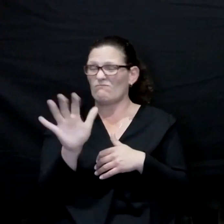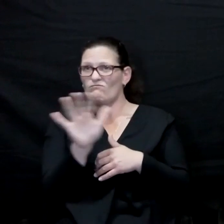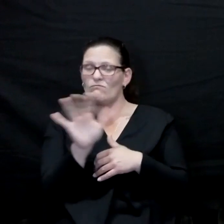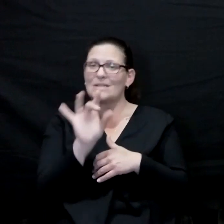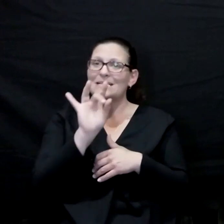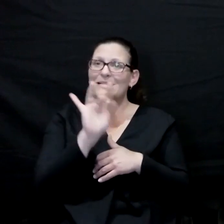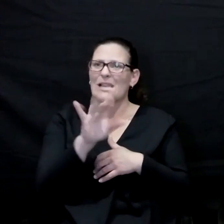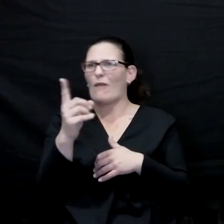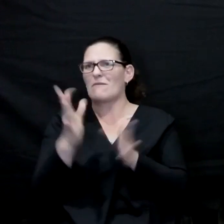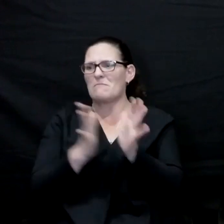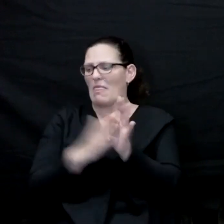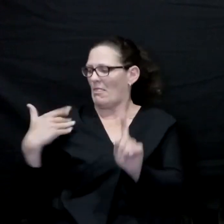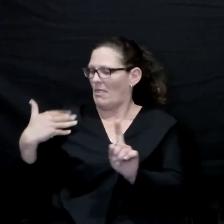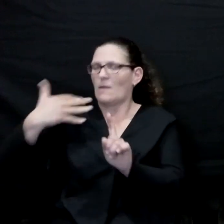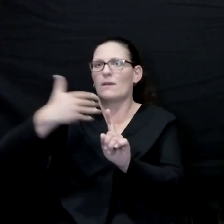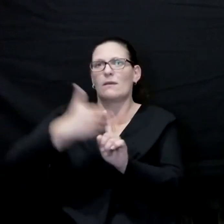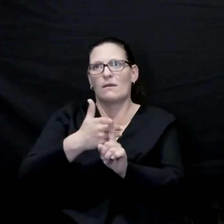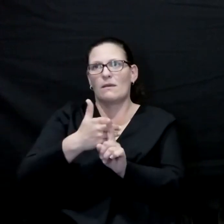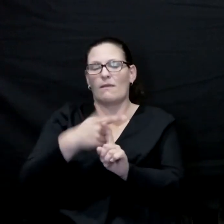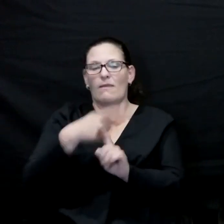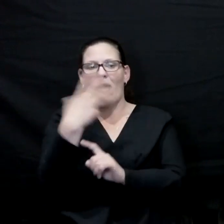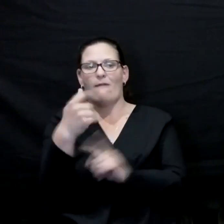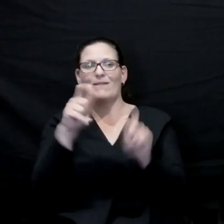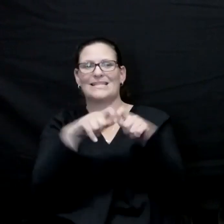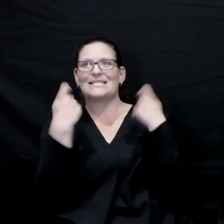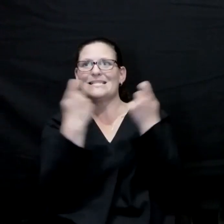what you call an early resolution team.